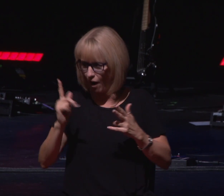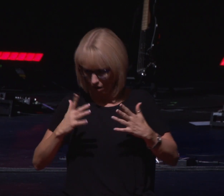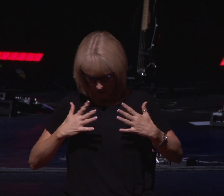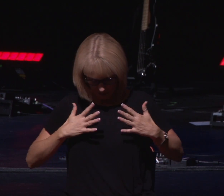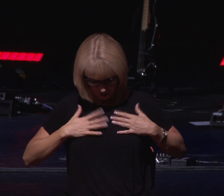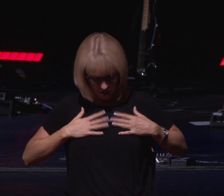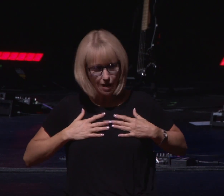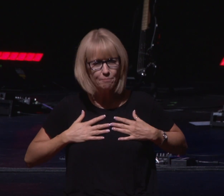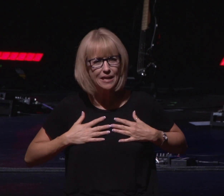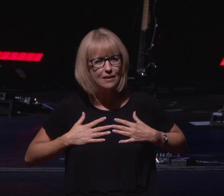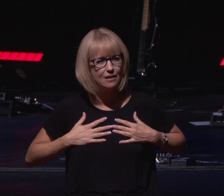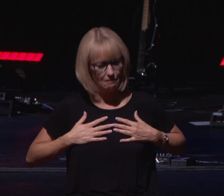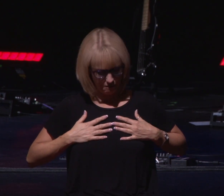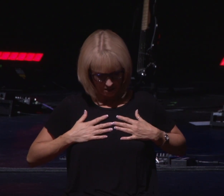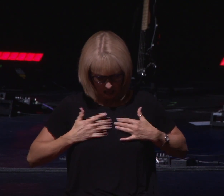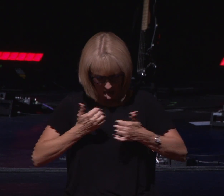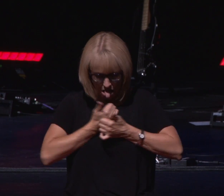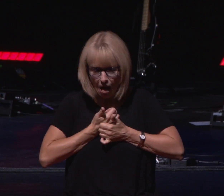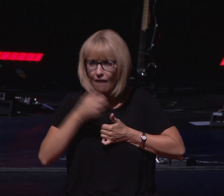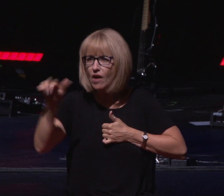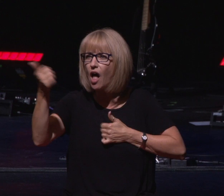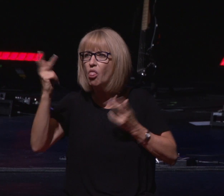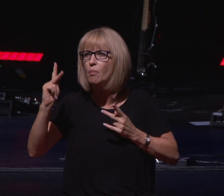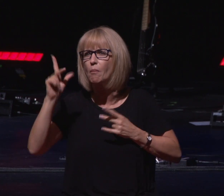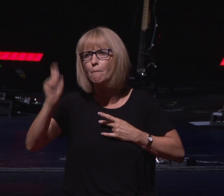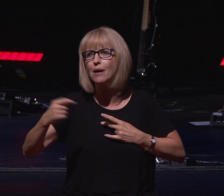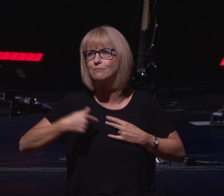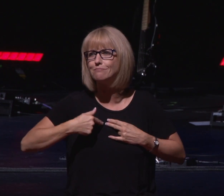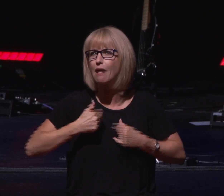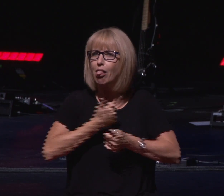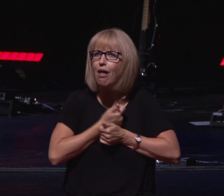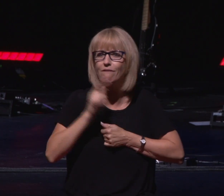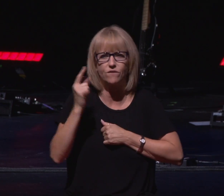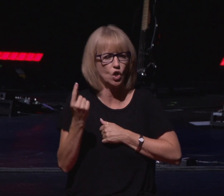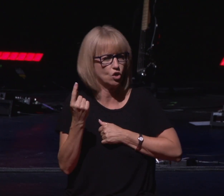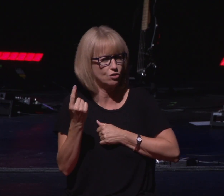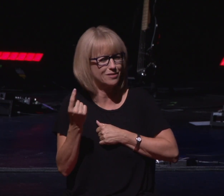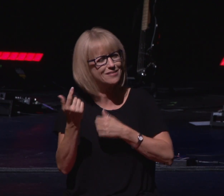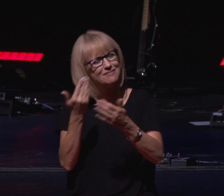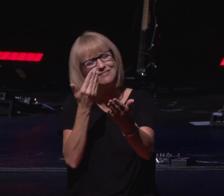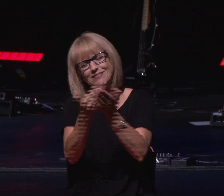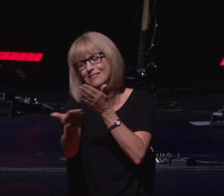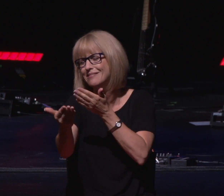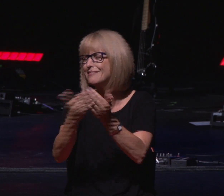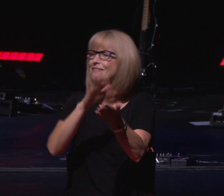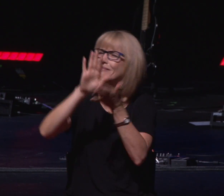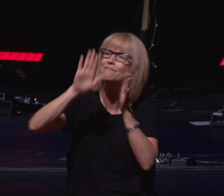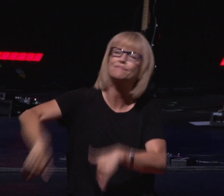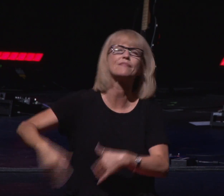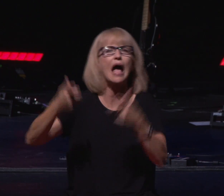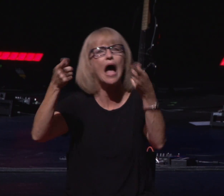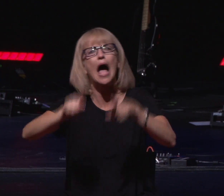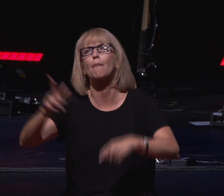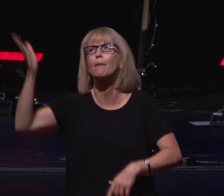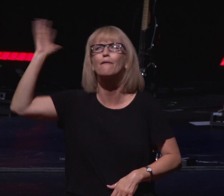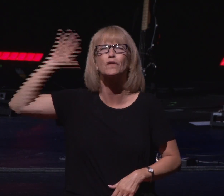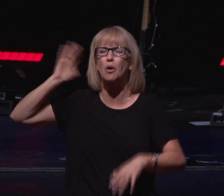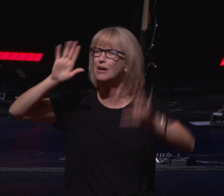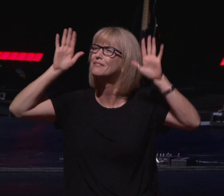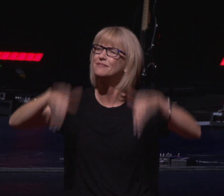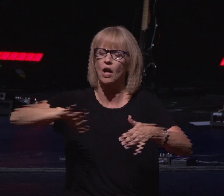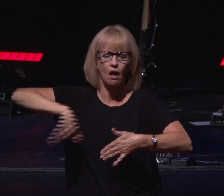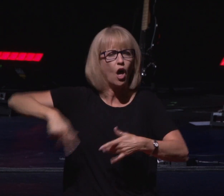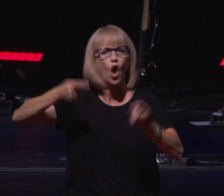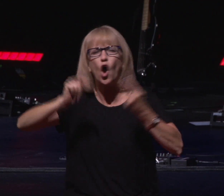loving others if I don't have that love in my heart to begin with. Whatever may have happened in the past, whatever may have divided you up and caused that